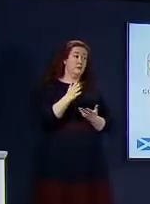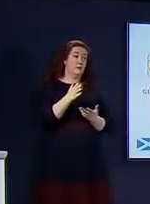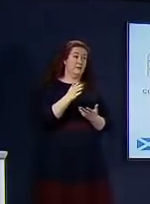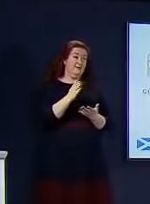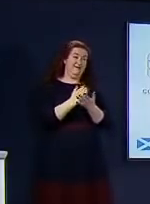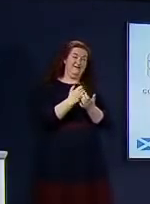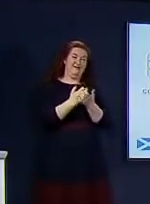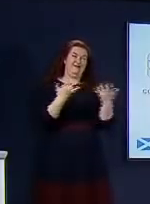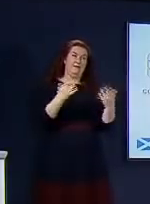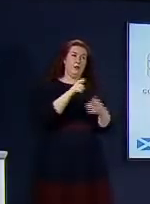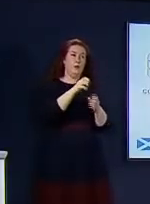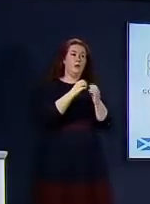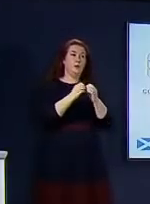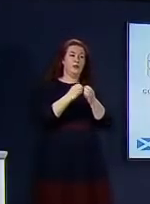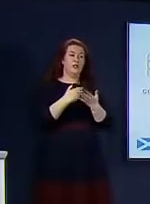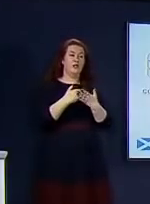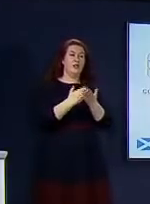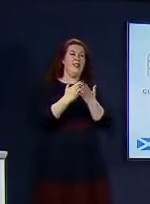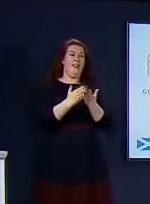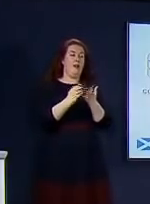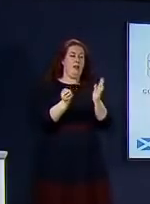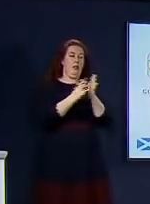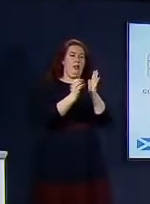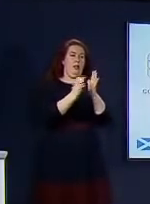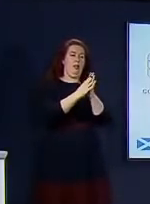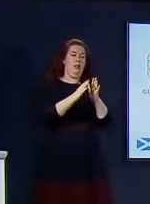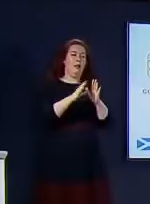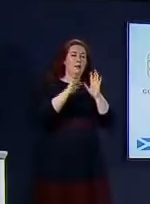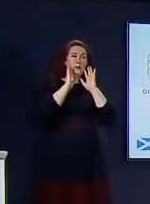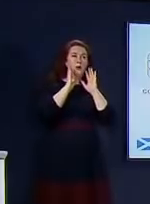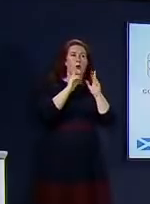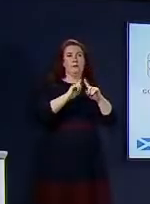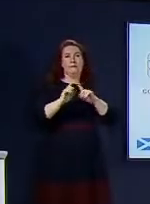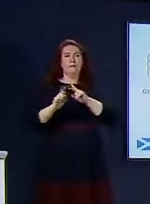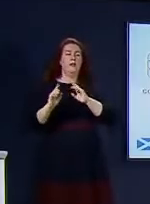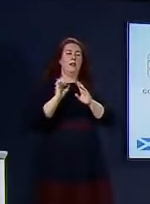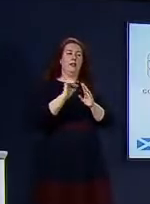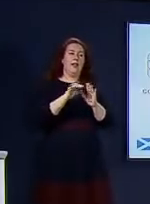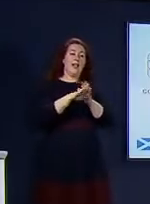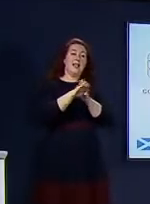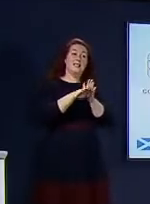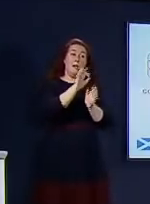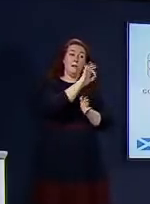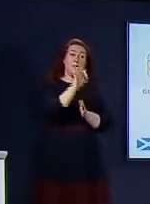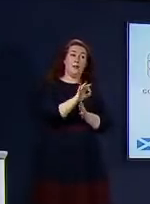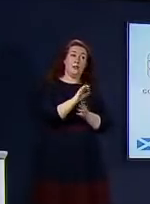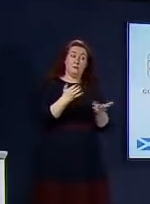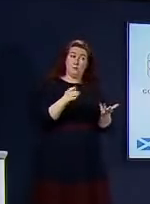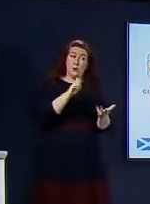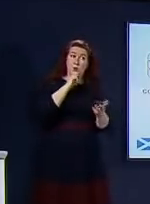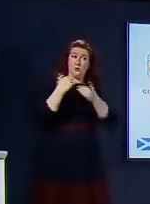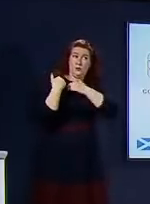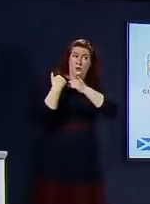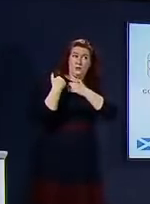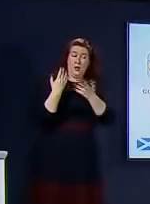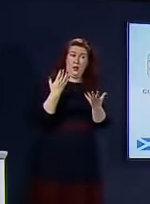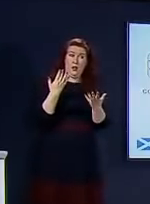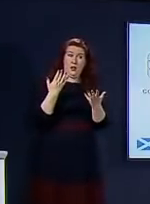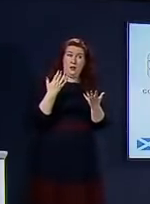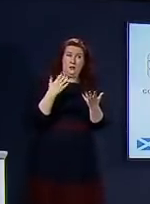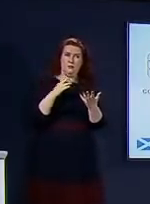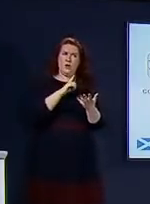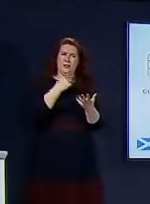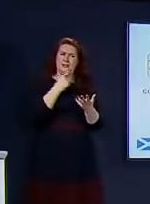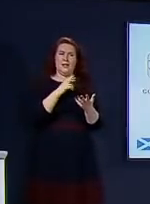on social media. And obviously they were told they wouldn't be sitting exams. So who is accountable for this? Is it John Swinney or the SQA? And